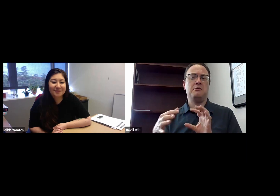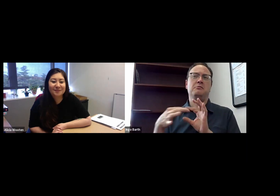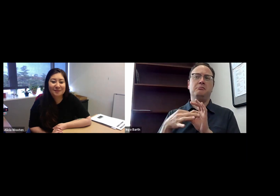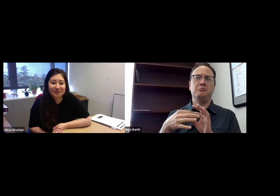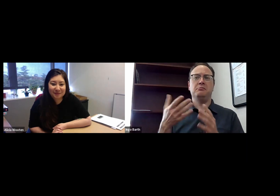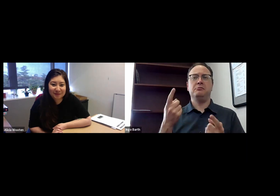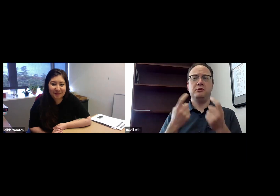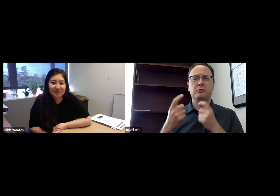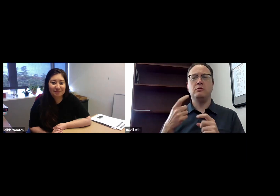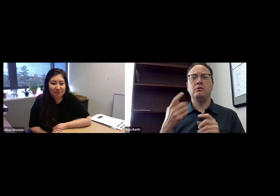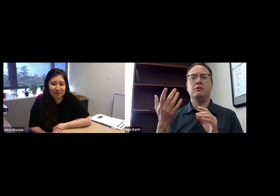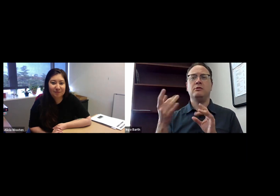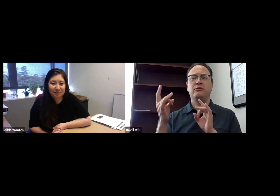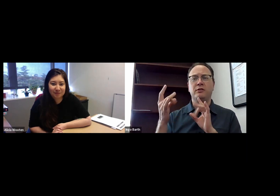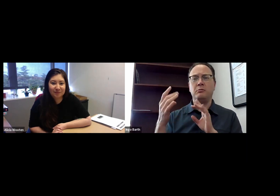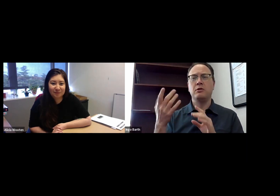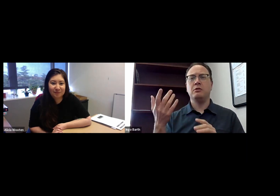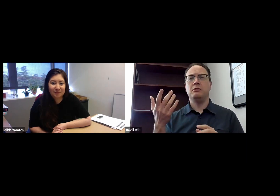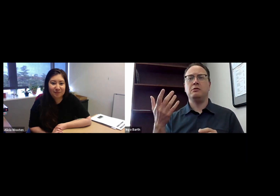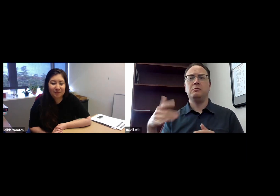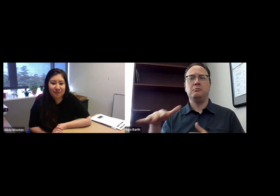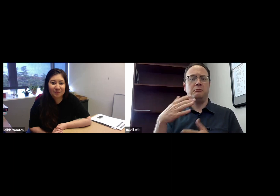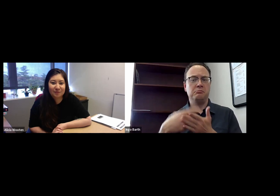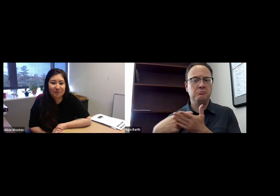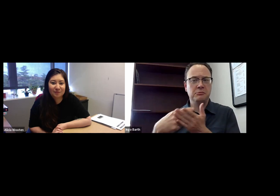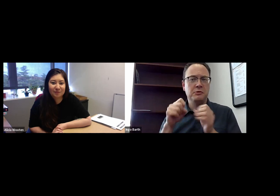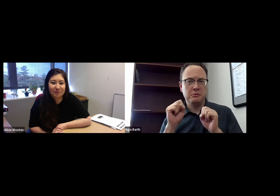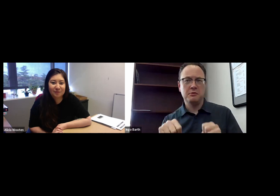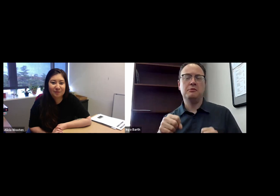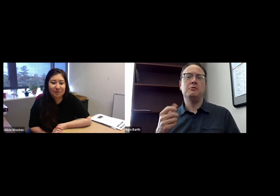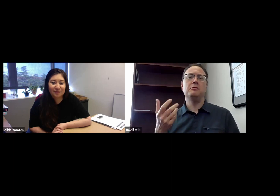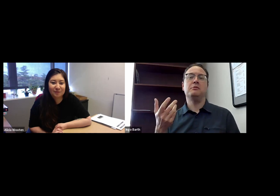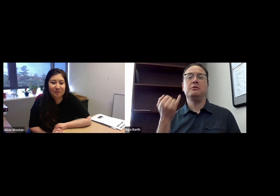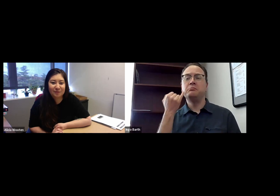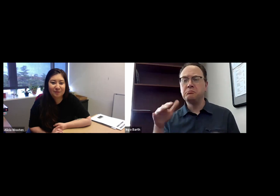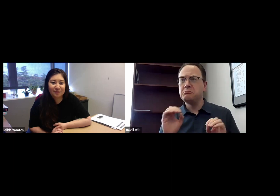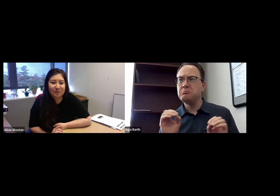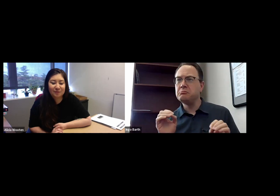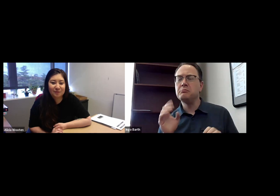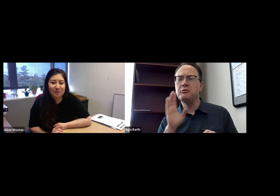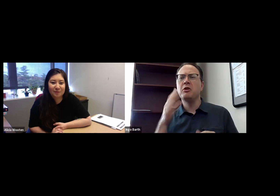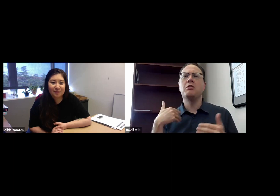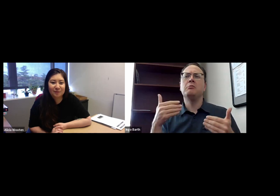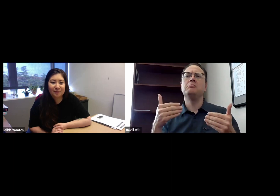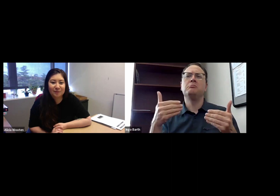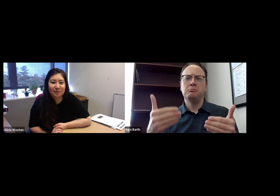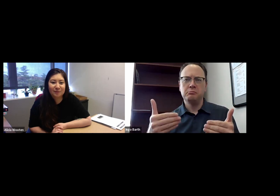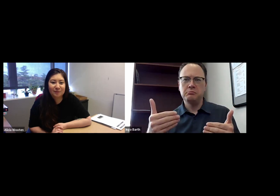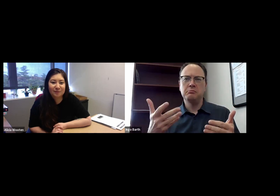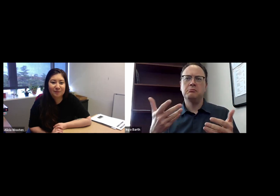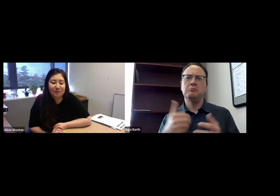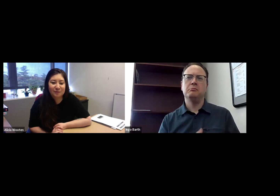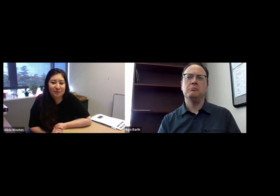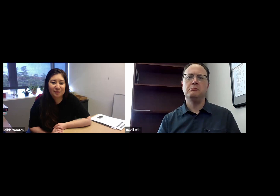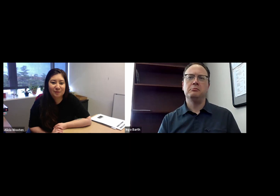this afternoon, if you have any questions, feel free to send us the questions in the chat, or you can send us any feedback that